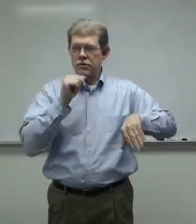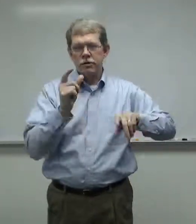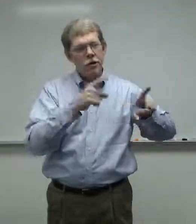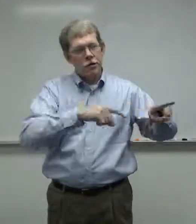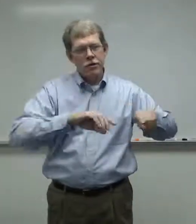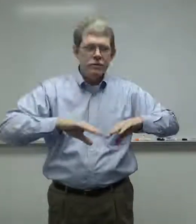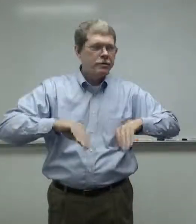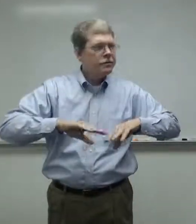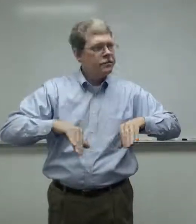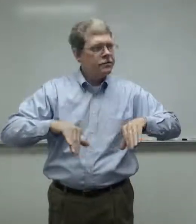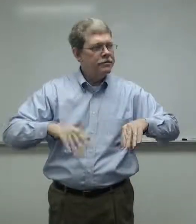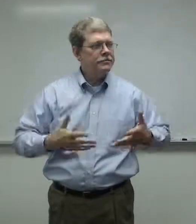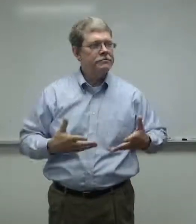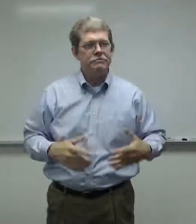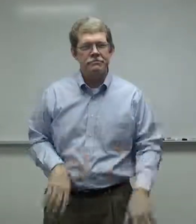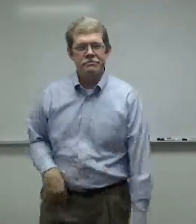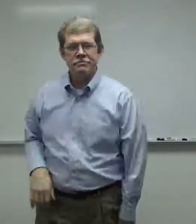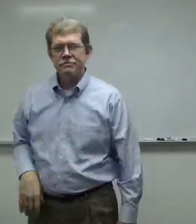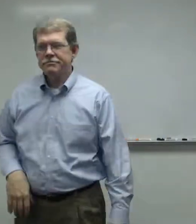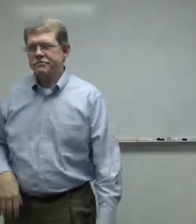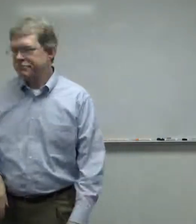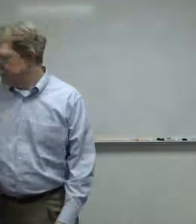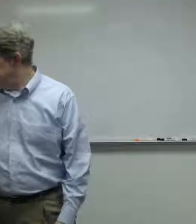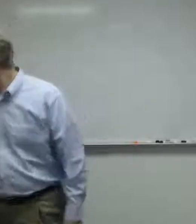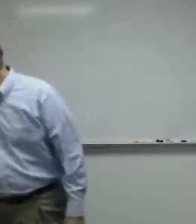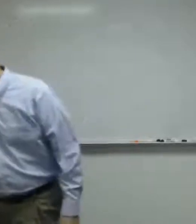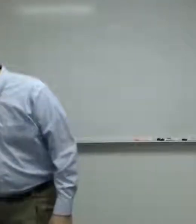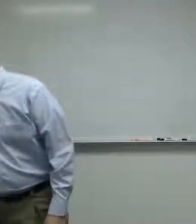swim, not go on swimming.